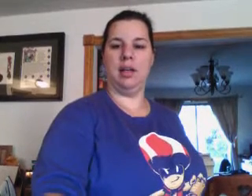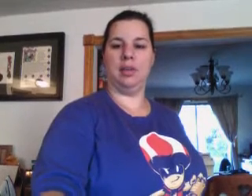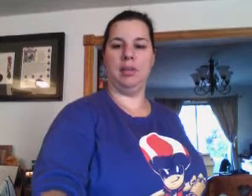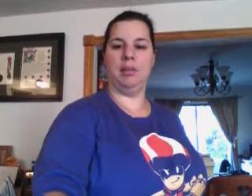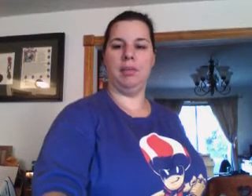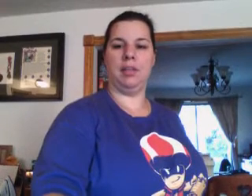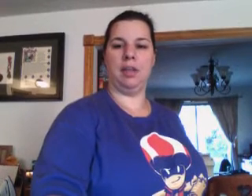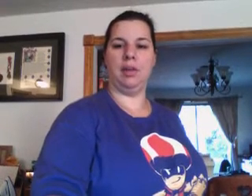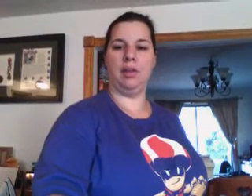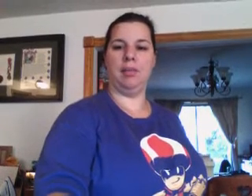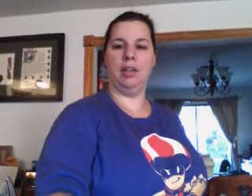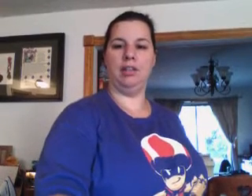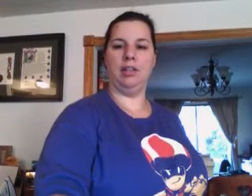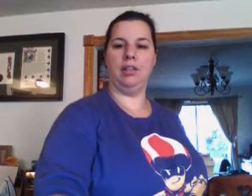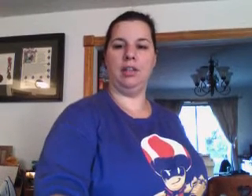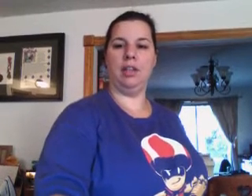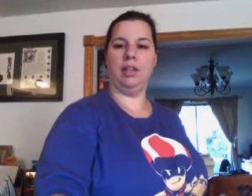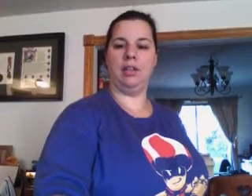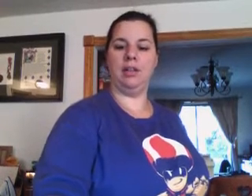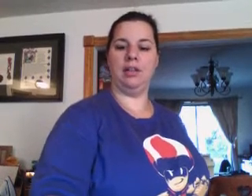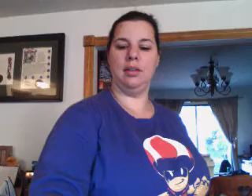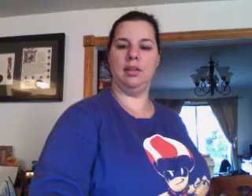Ignore me as I go through my cheat sheet.